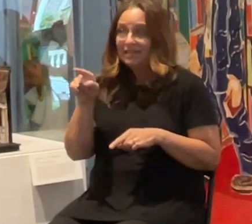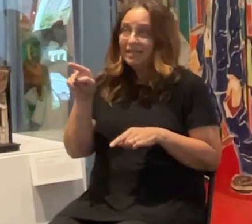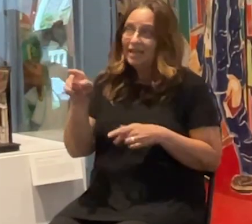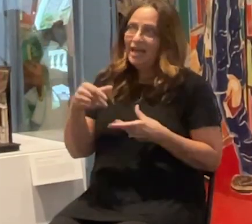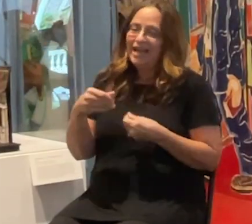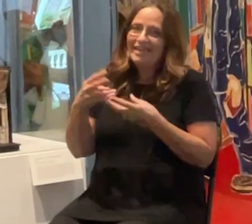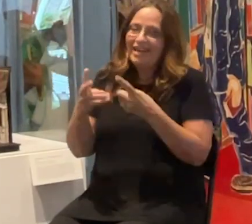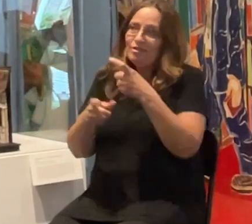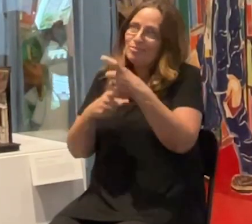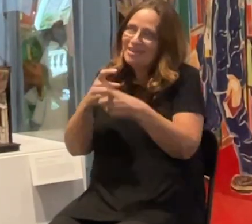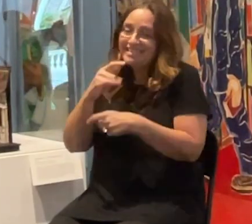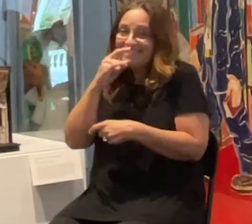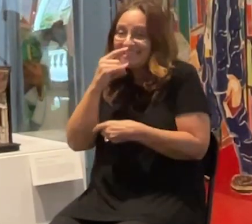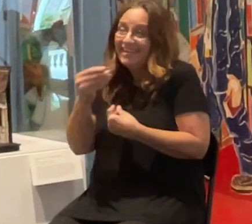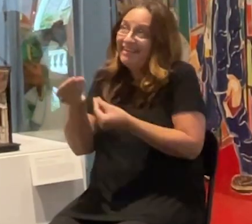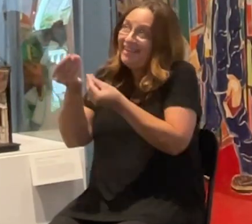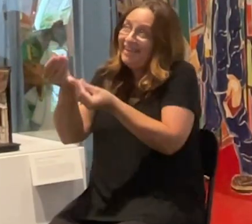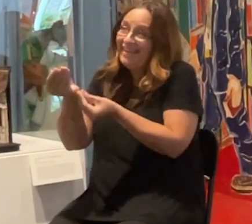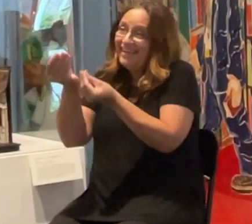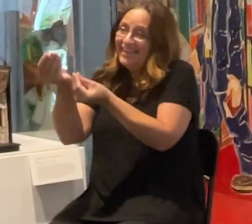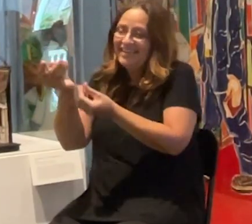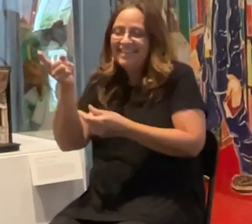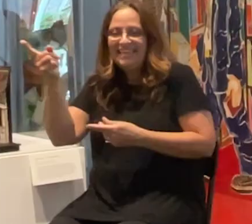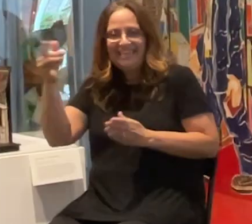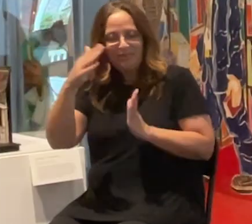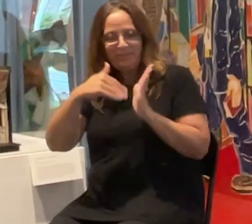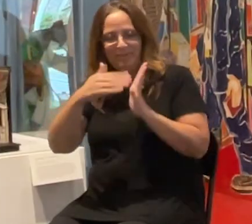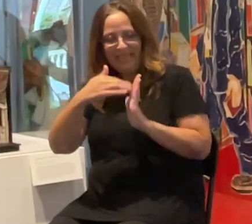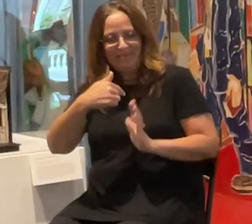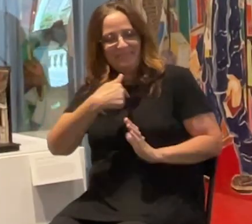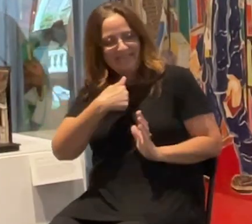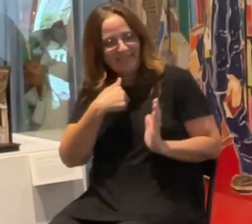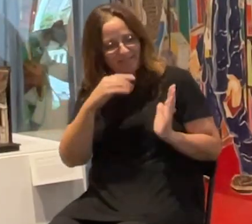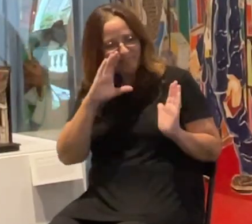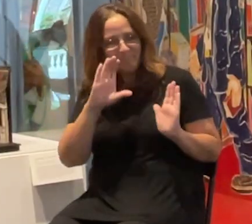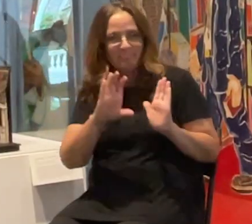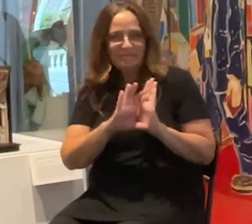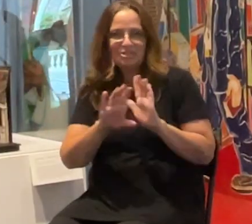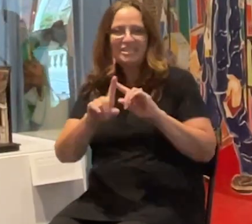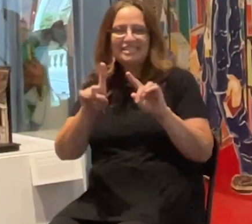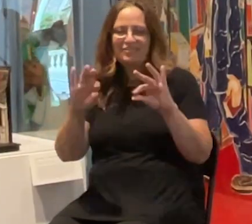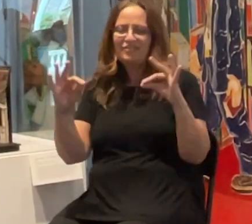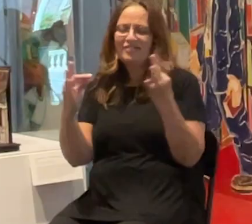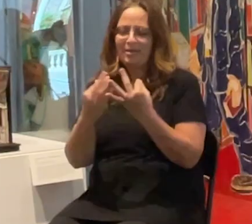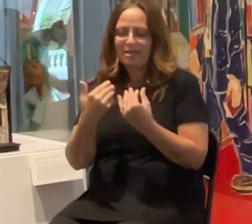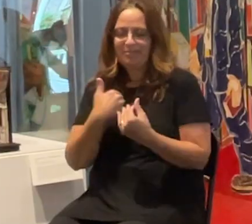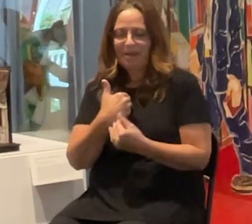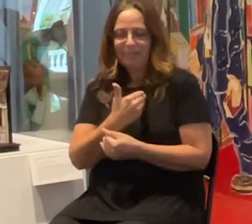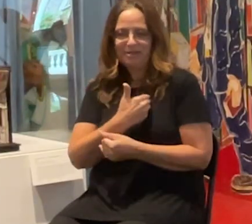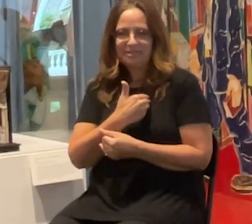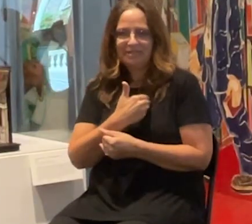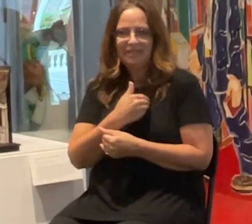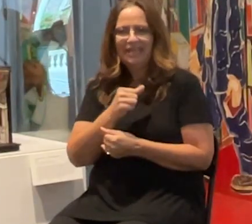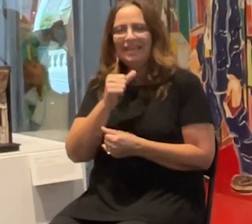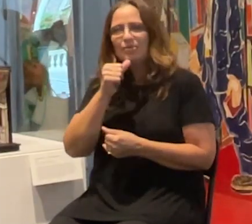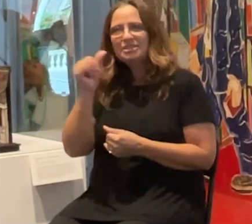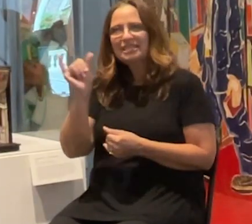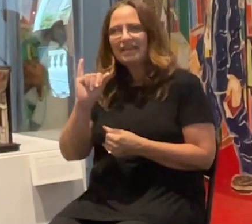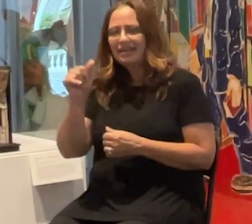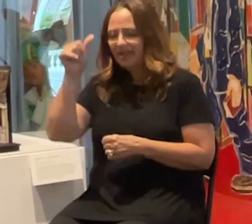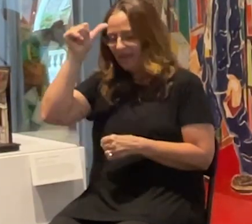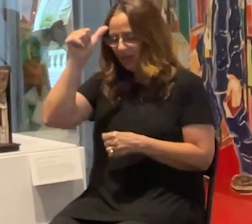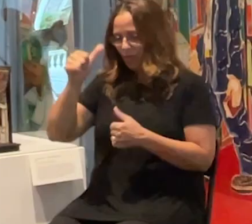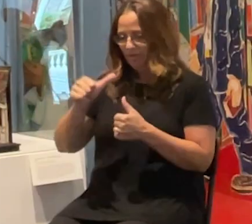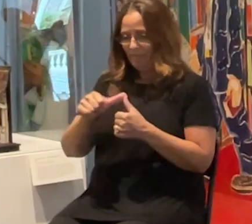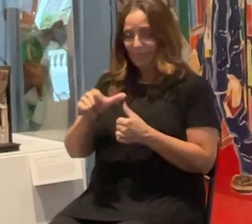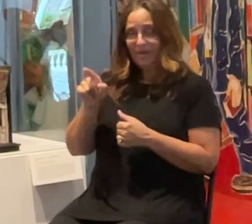him presents as a kid or whatever, and he would paint me or, you know, all of our family and stuff like that. So it wasn't a kind of, I don't remember the